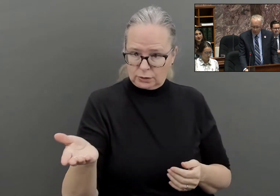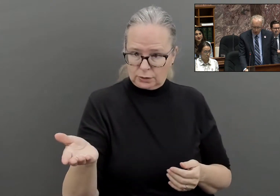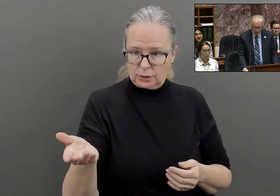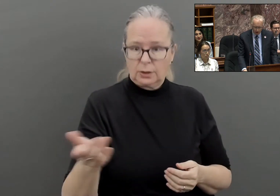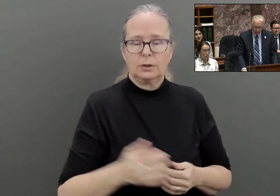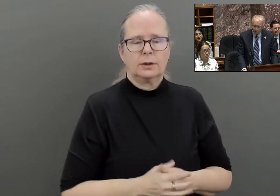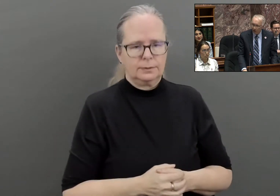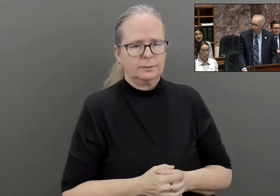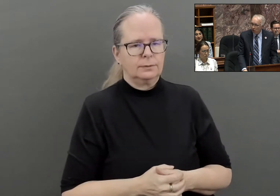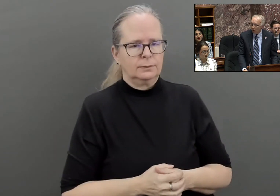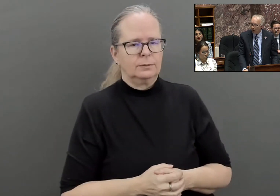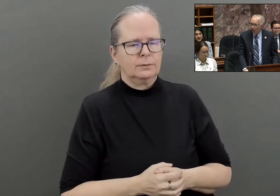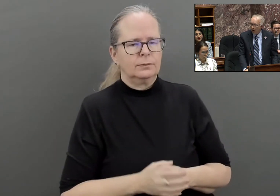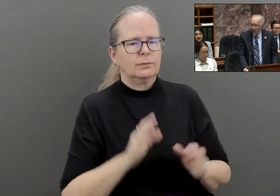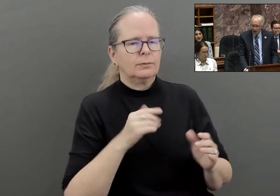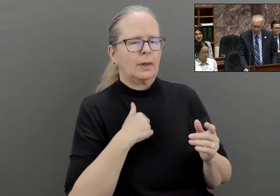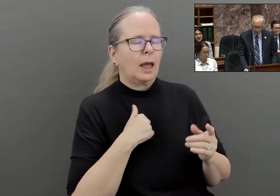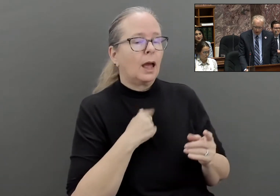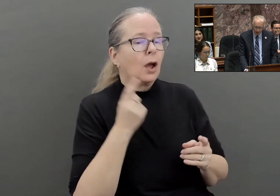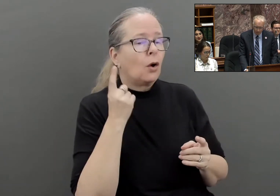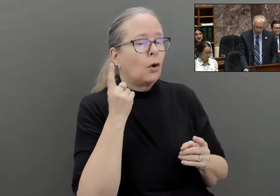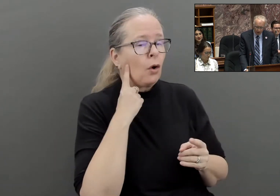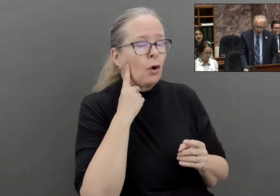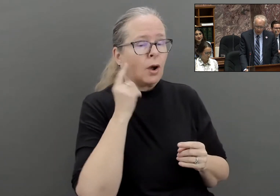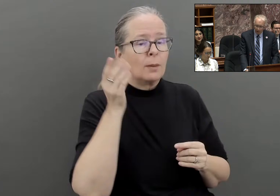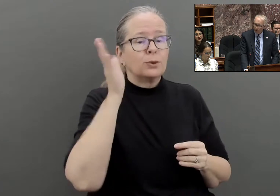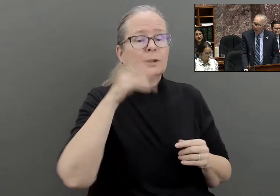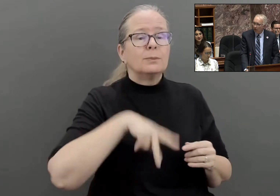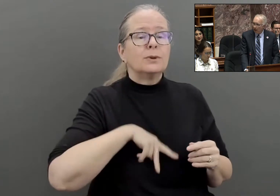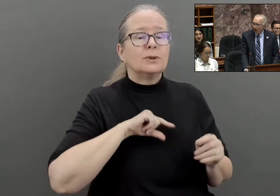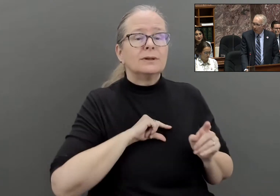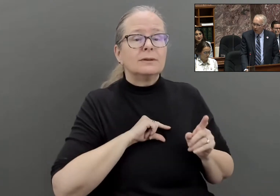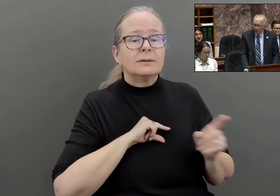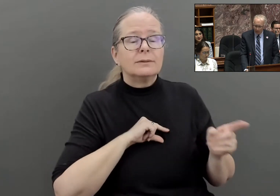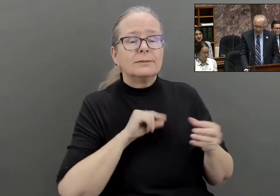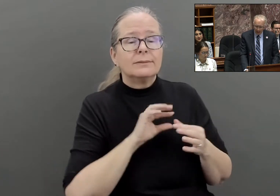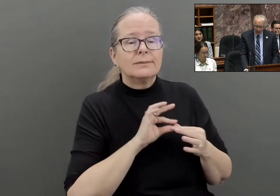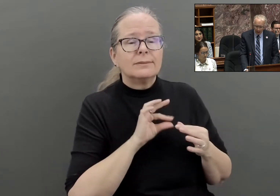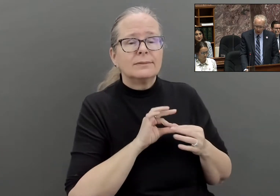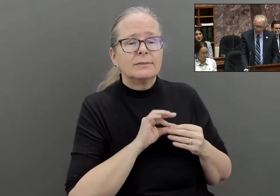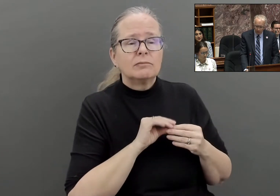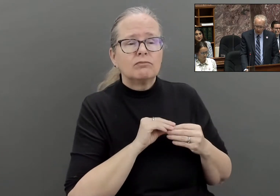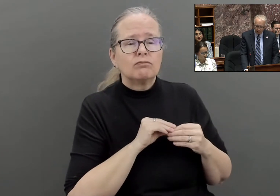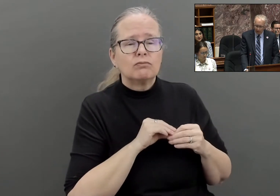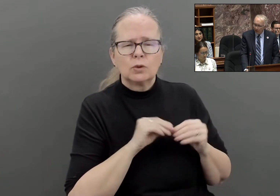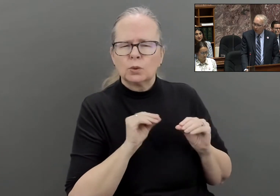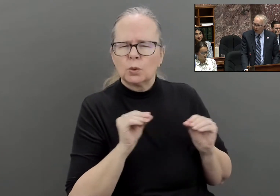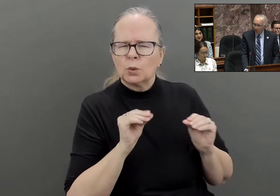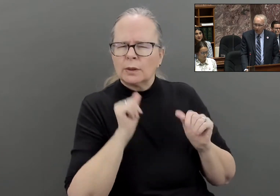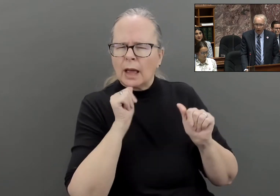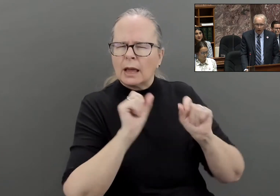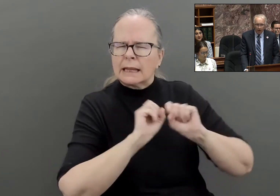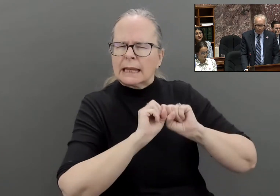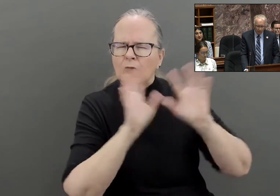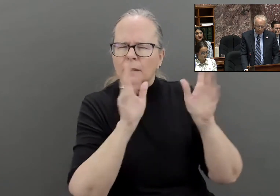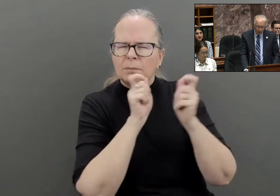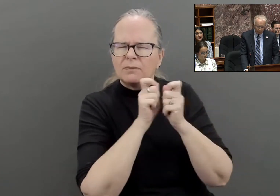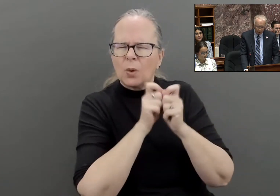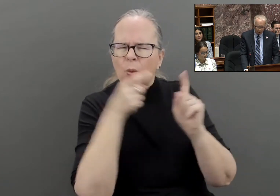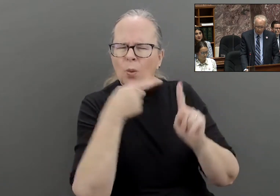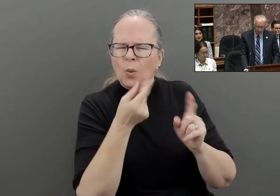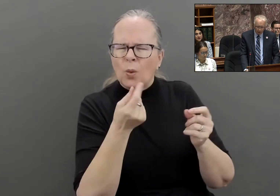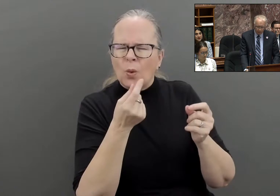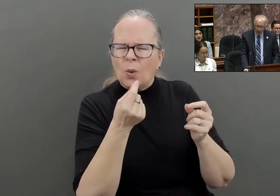and unfortunately it was awfully short on any kind of details. But the reality is it's been 8 years, and the NDP have delivered nothing but